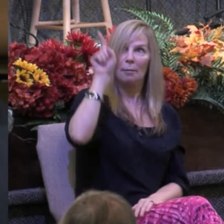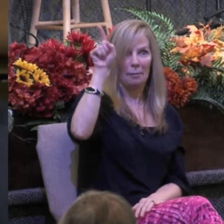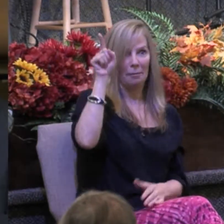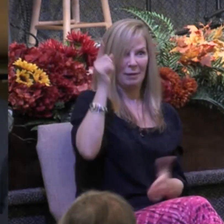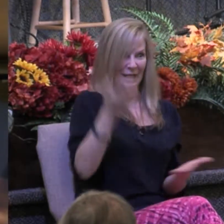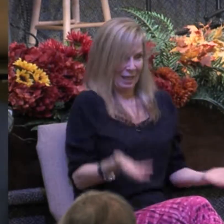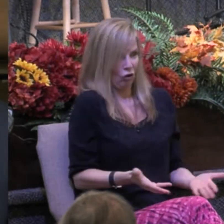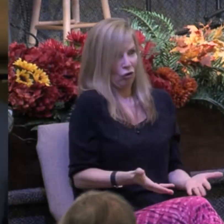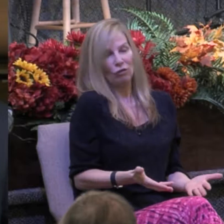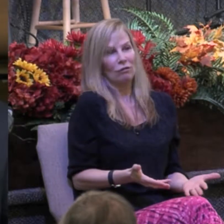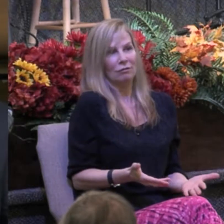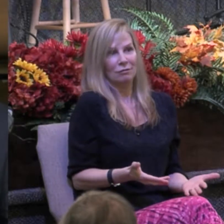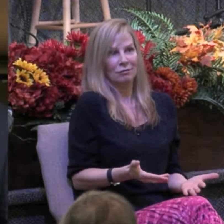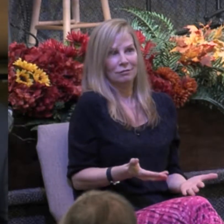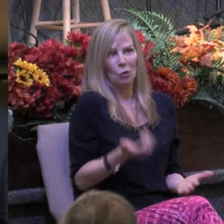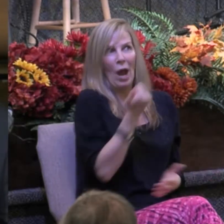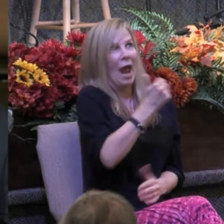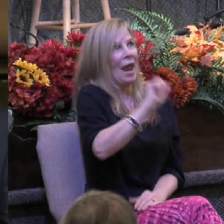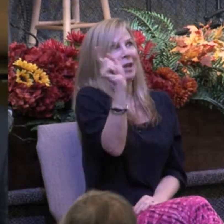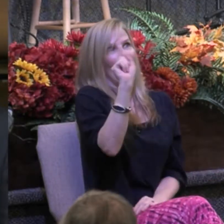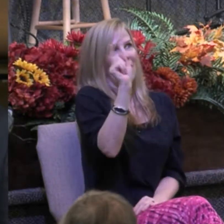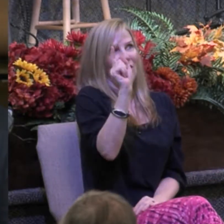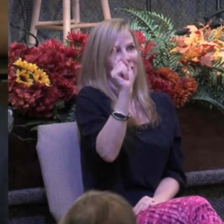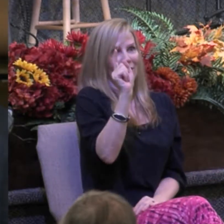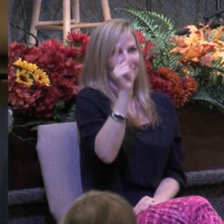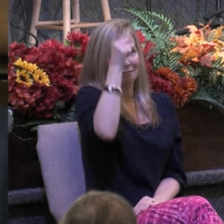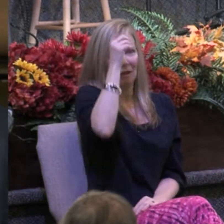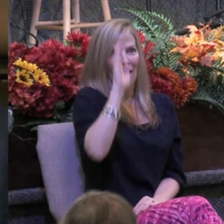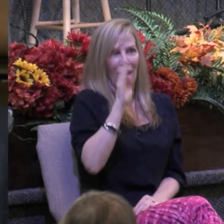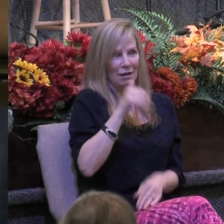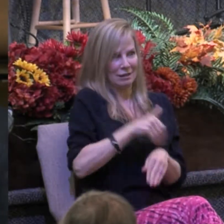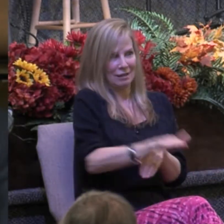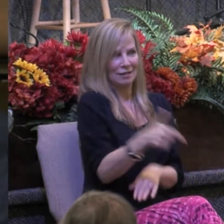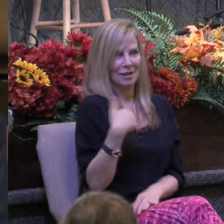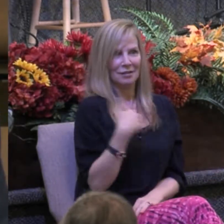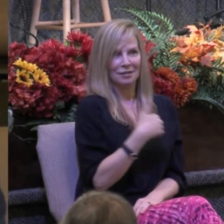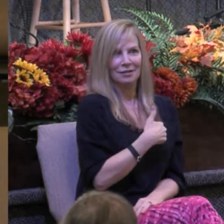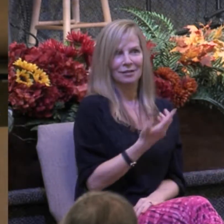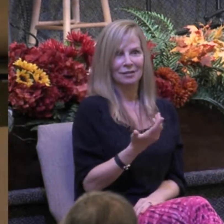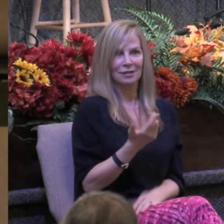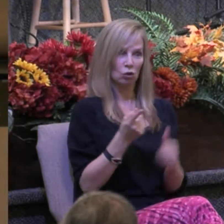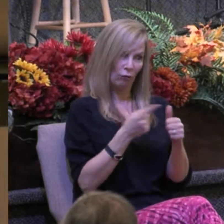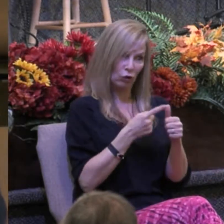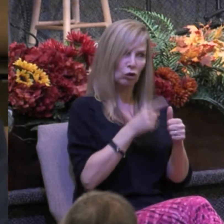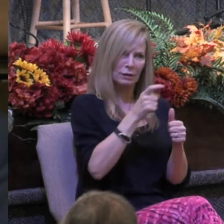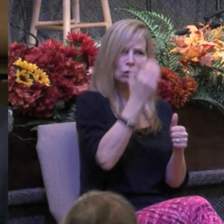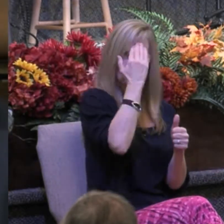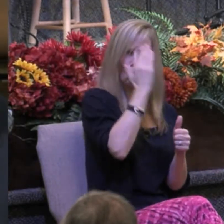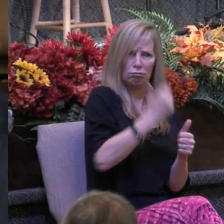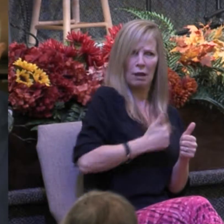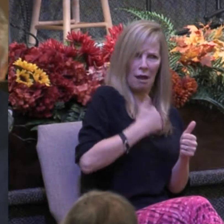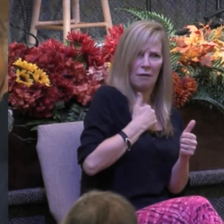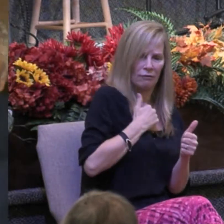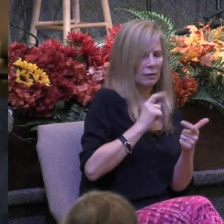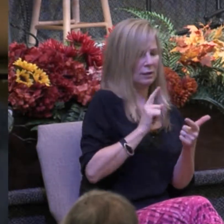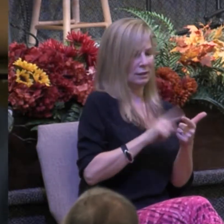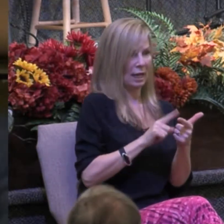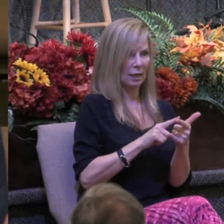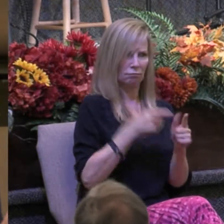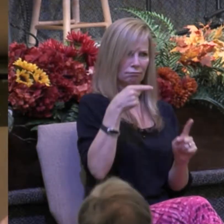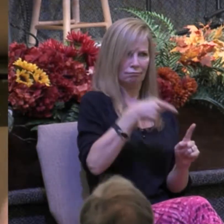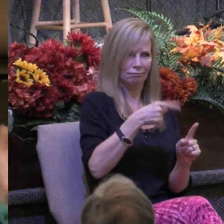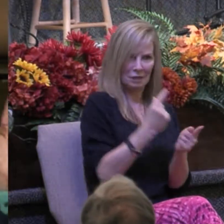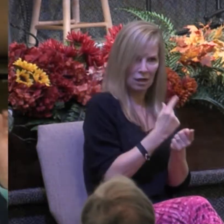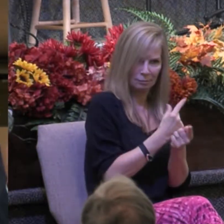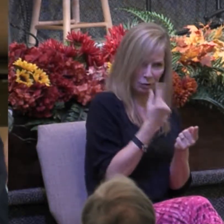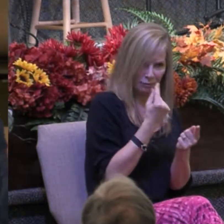here or anywhere where God leads us. So in addition to needing to know that he was alive and the content of their message, Jesus makes it clear to